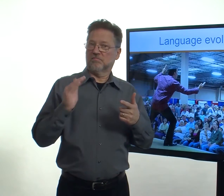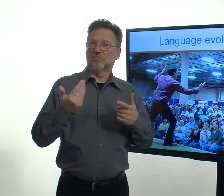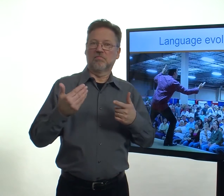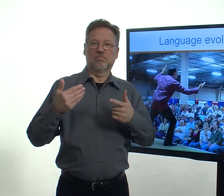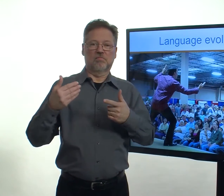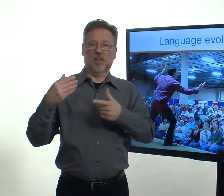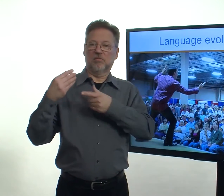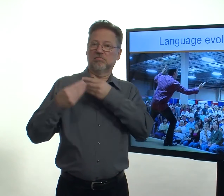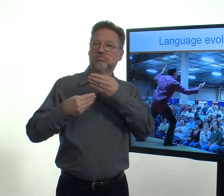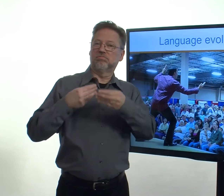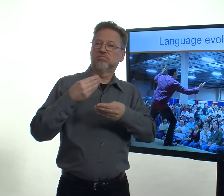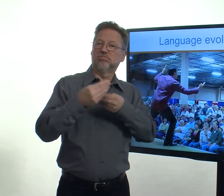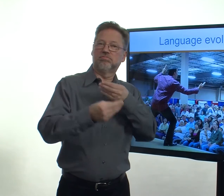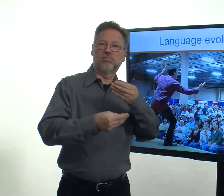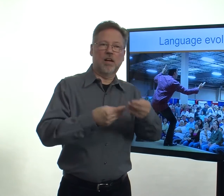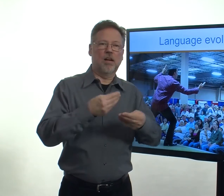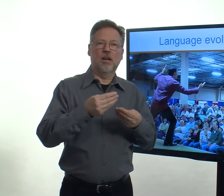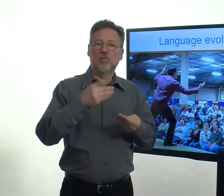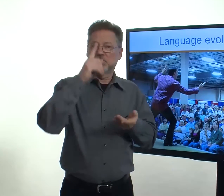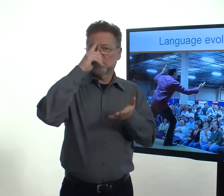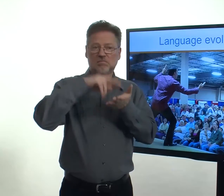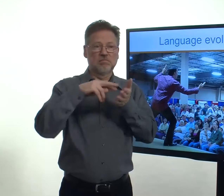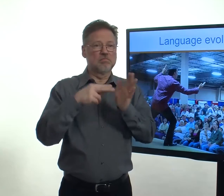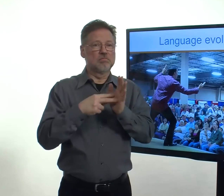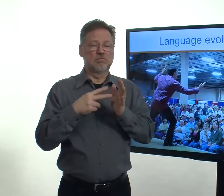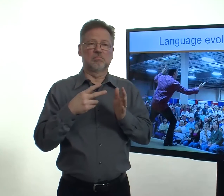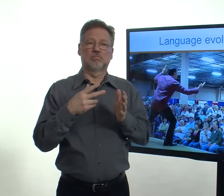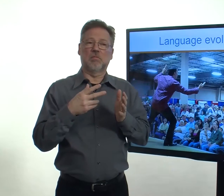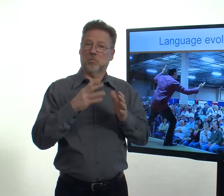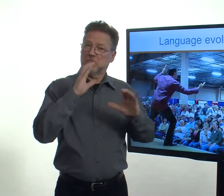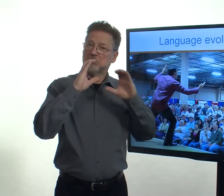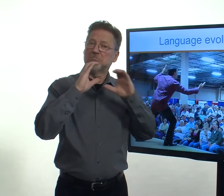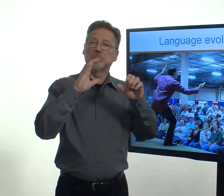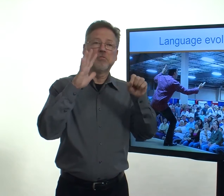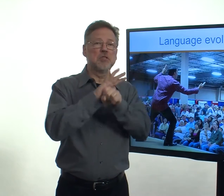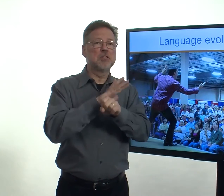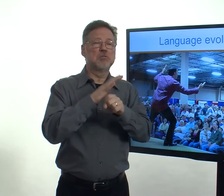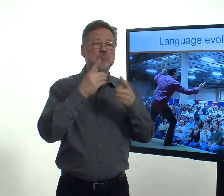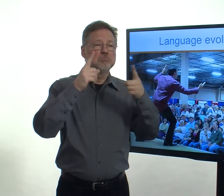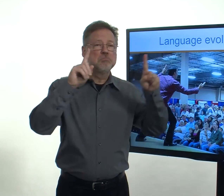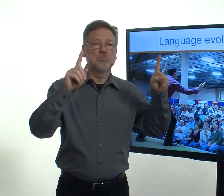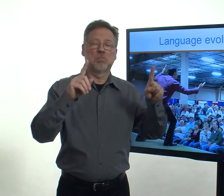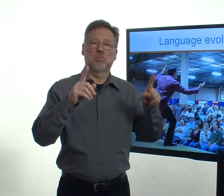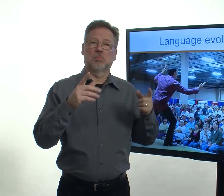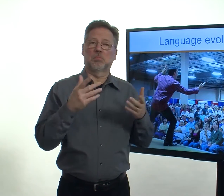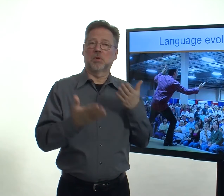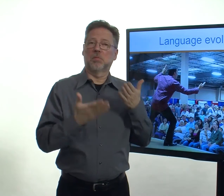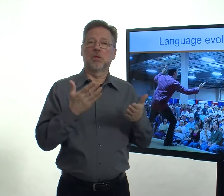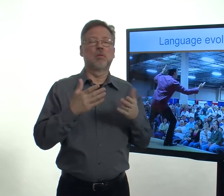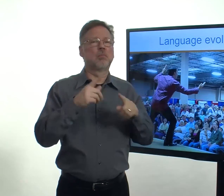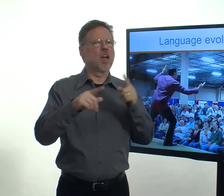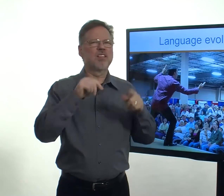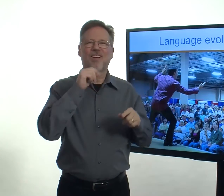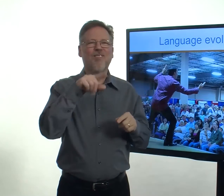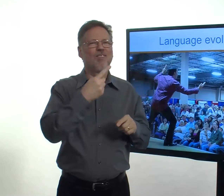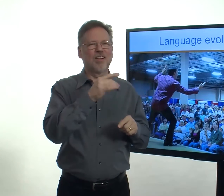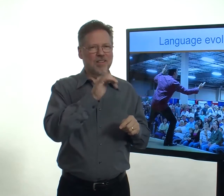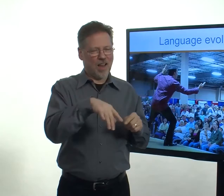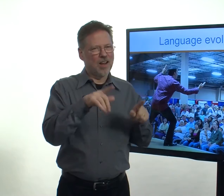Sign language seems to have been passed down across generations, possibly for the purpose of communicating effectively. But not only